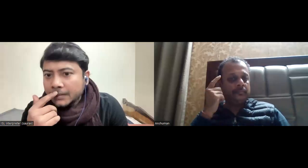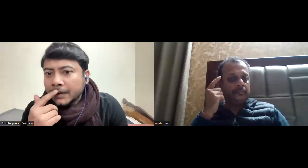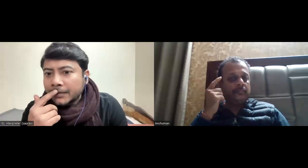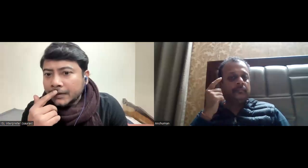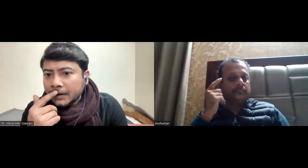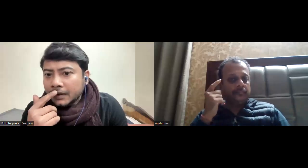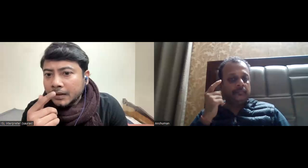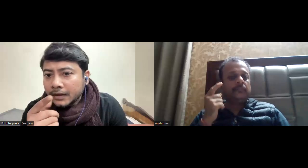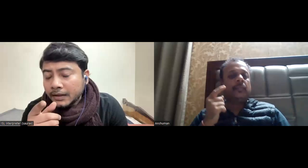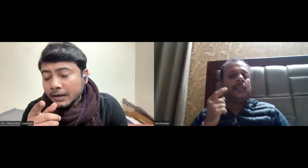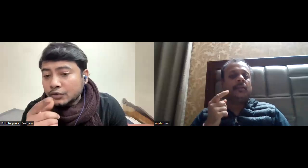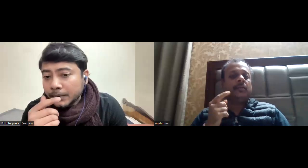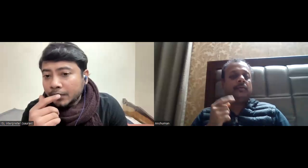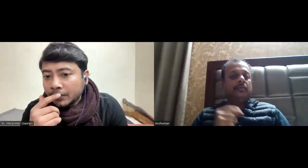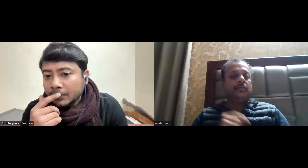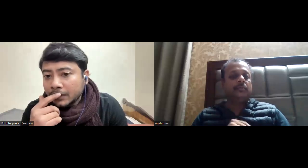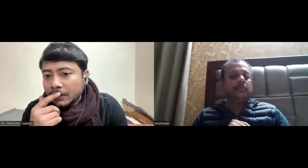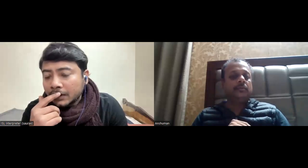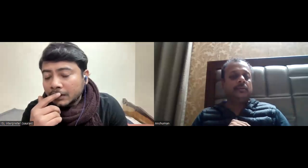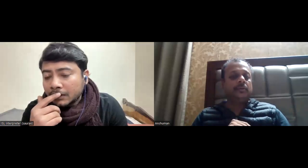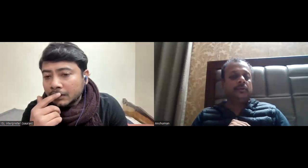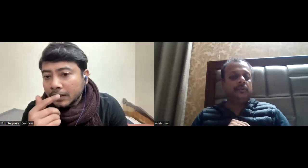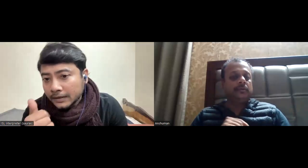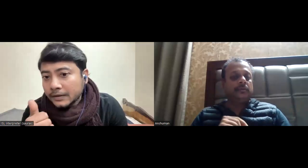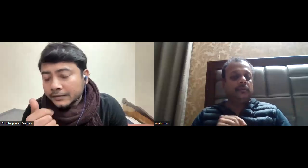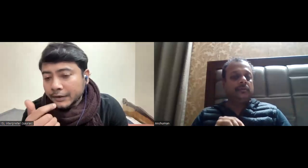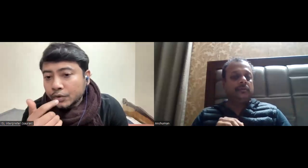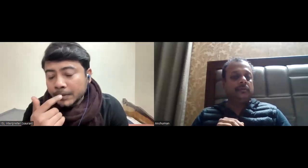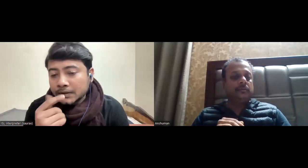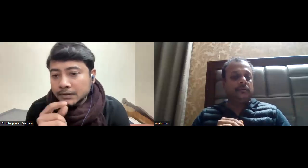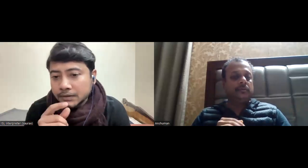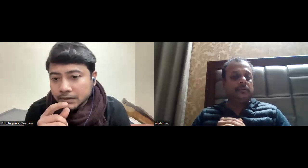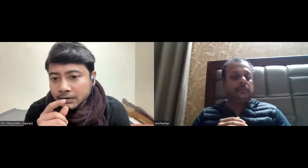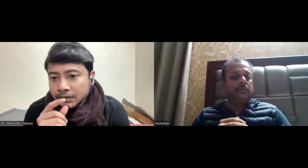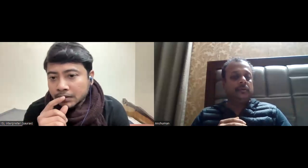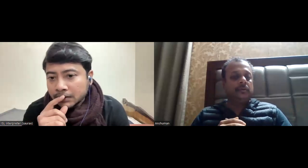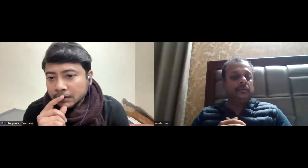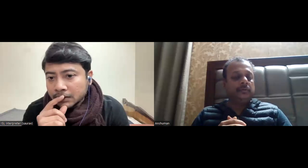people sometimes think that Anshuman, he's a very good person.